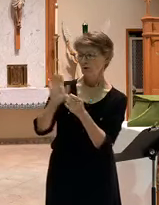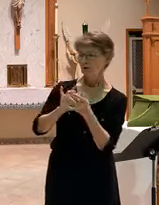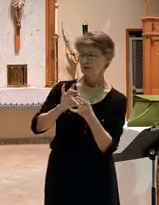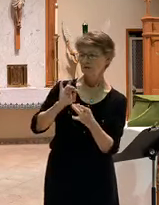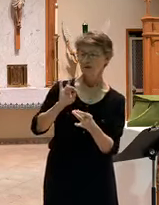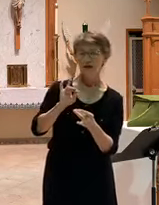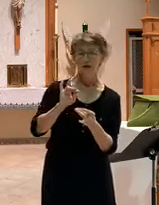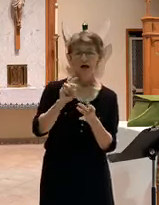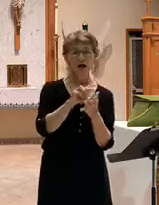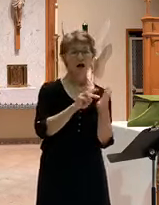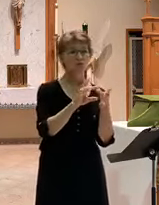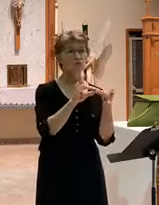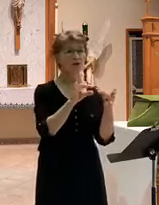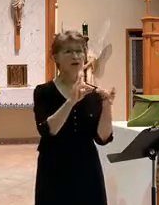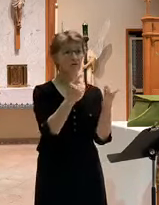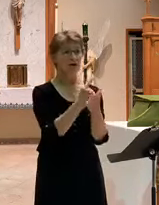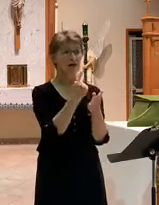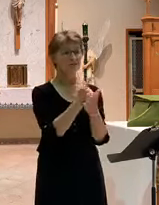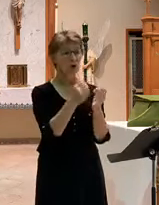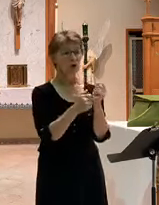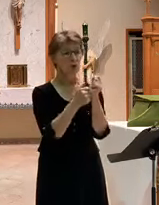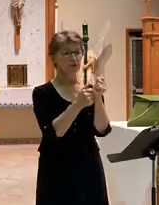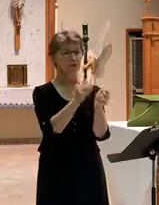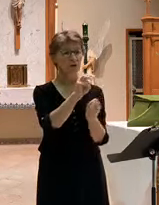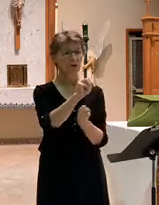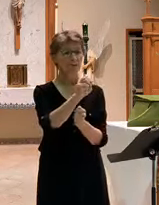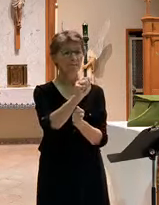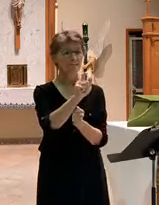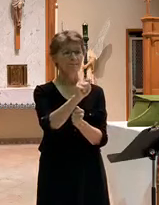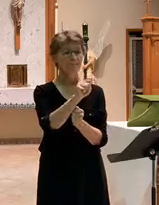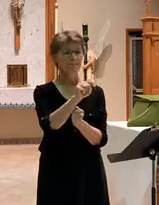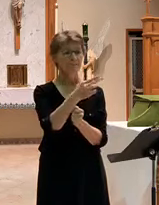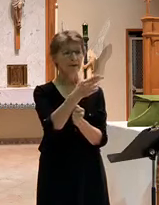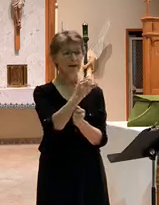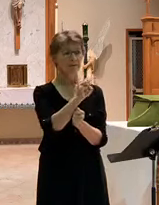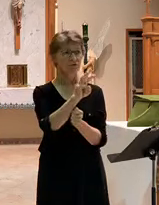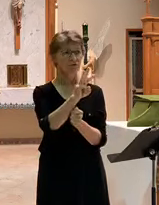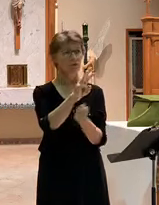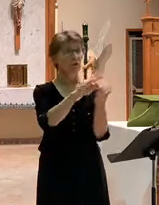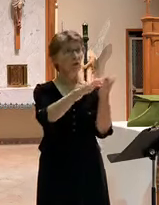And with a reading from the Holy Gospel according to Matthew.